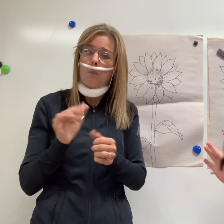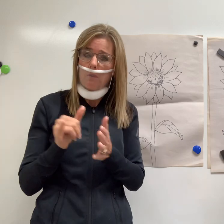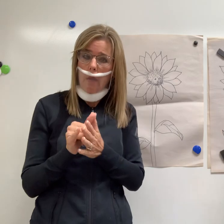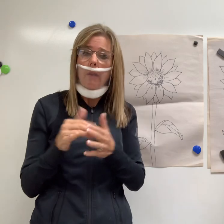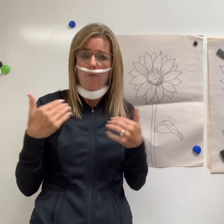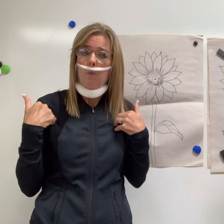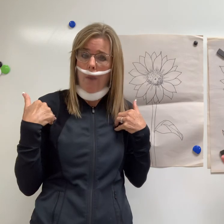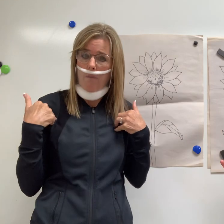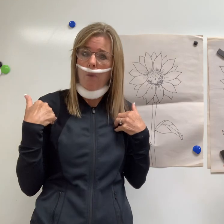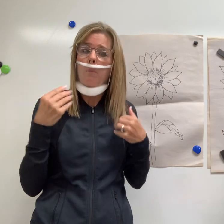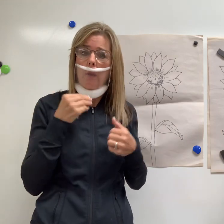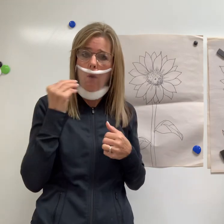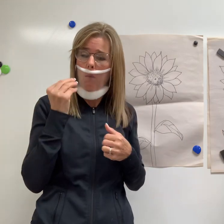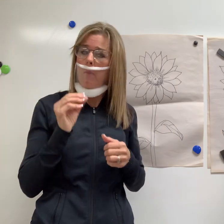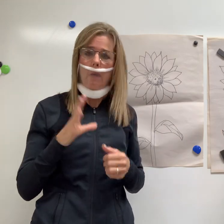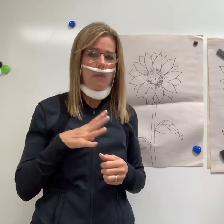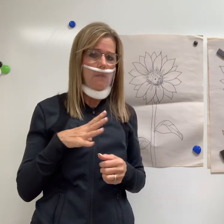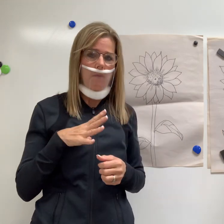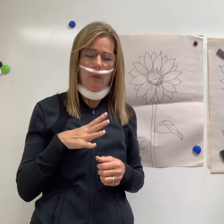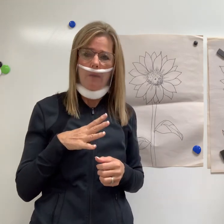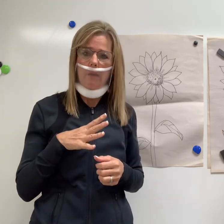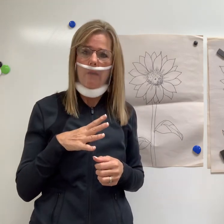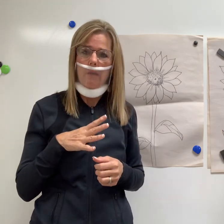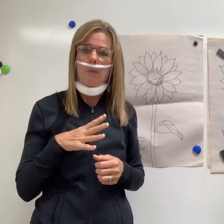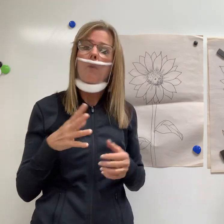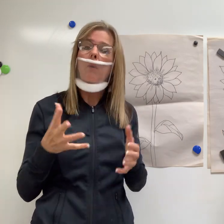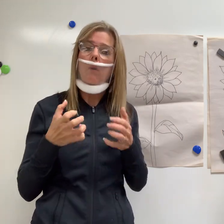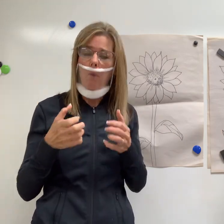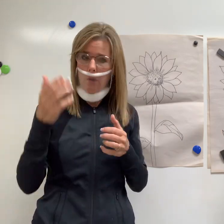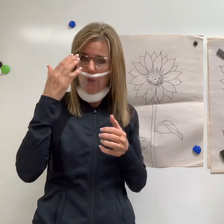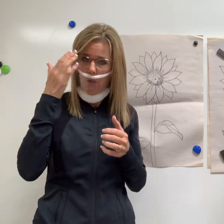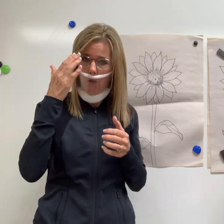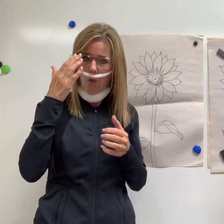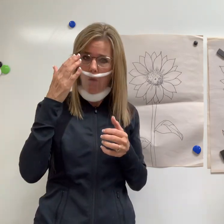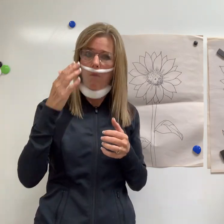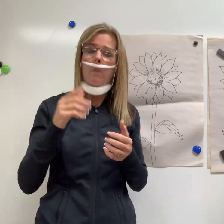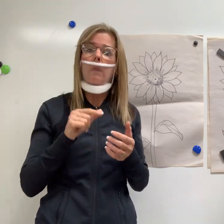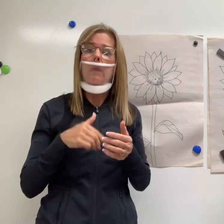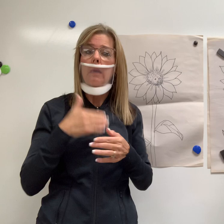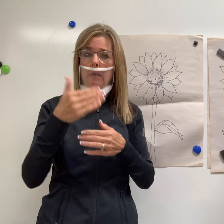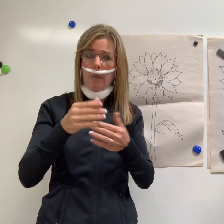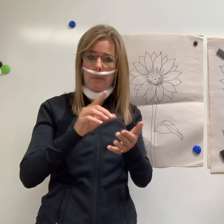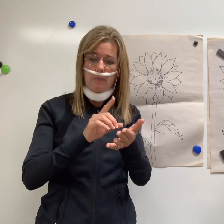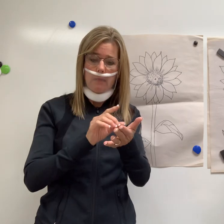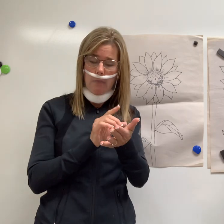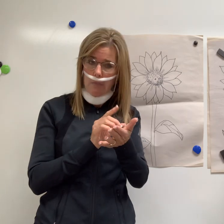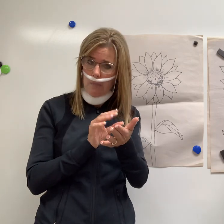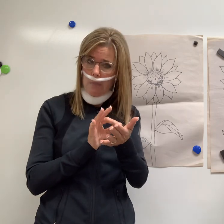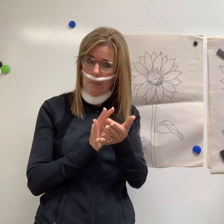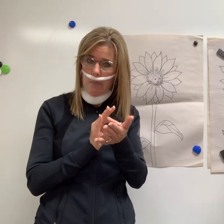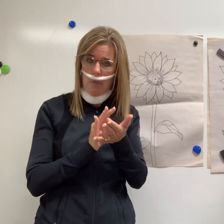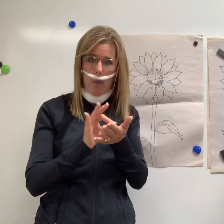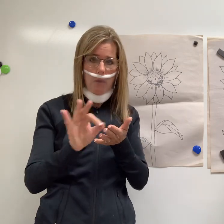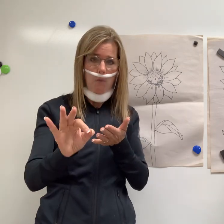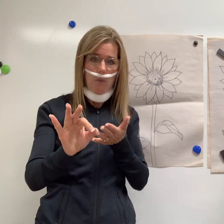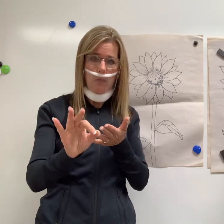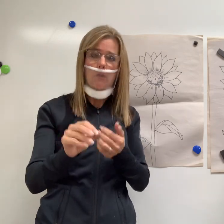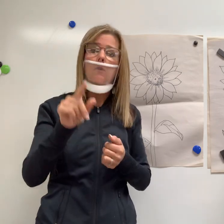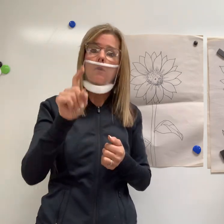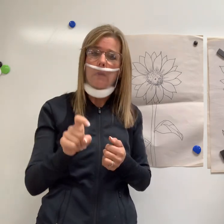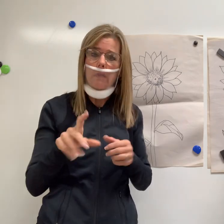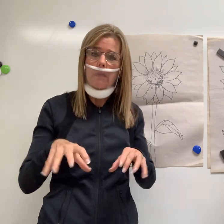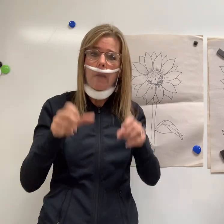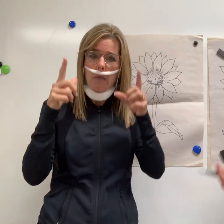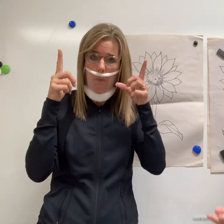fine with me. That is A-okay. But what I want you guys to know over the next 9 weeks is you need to take a picture of your